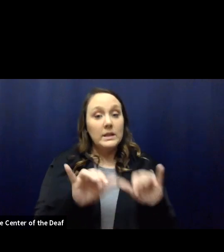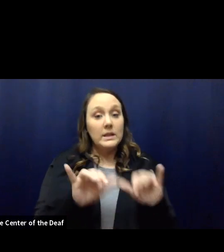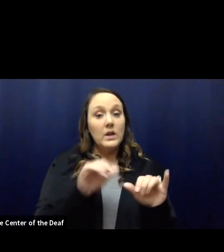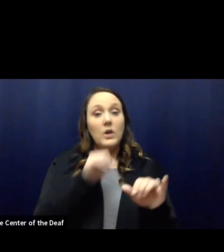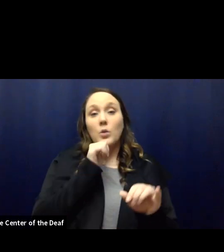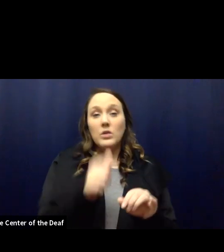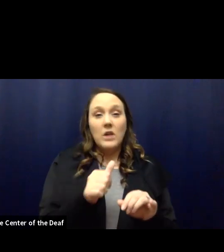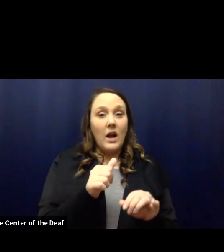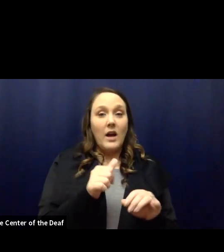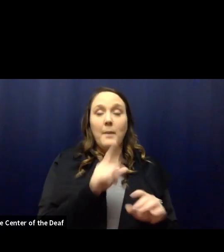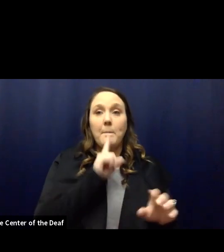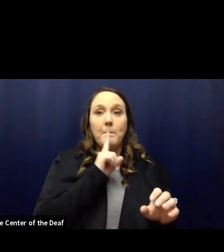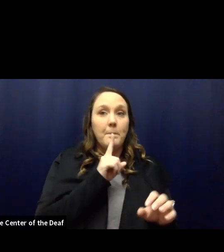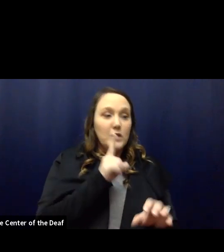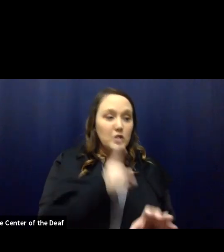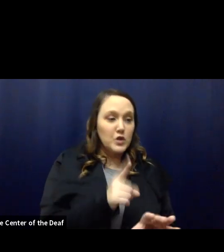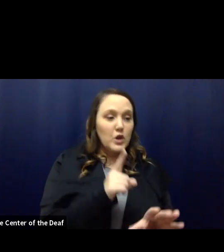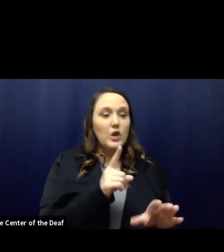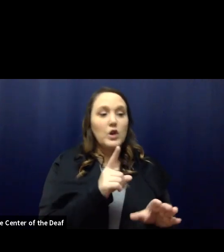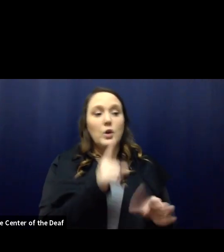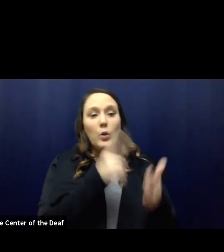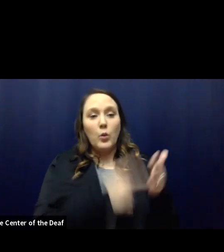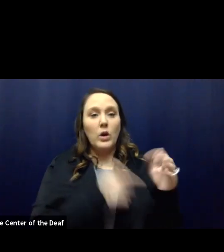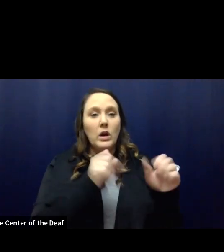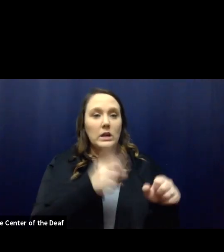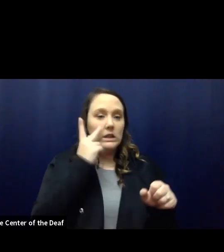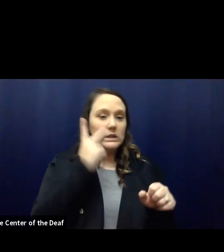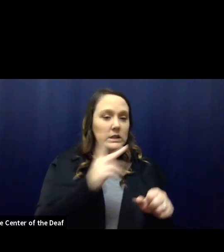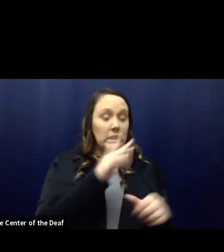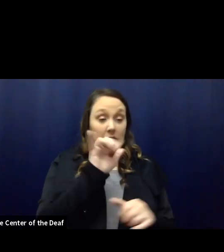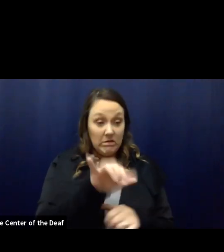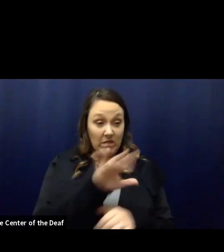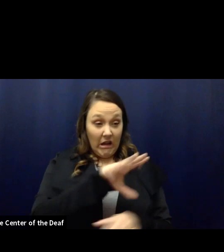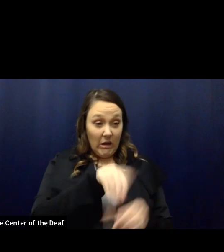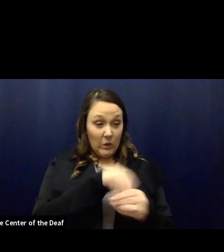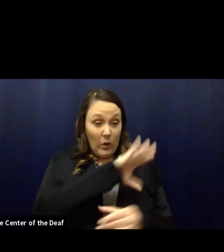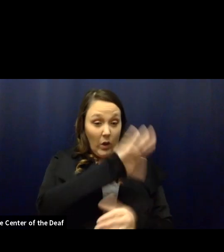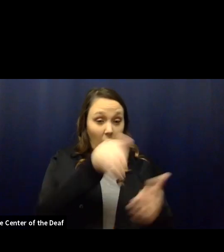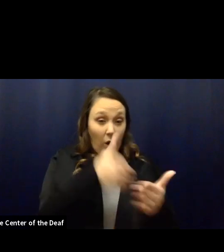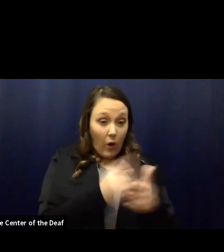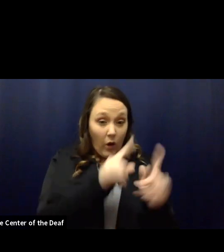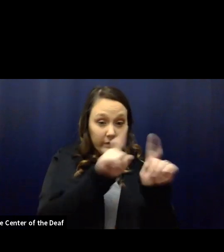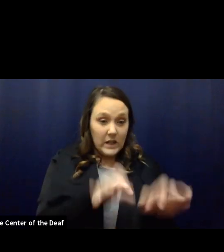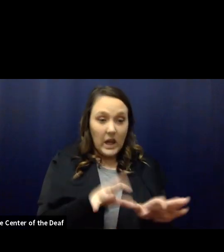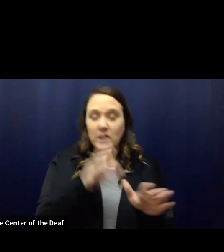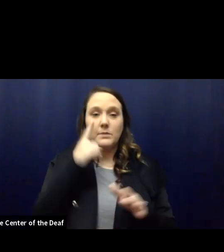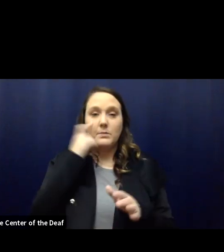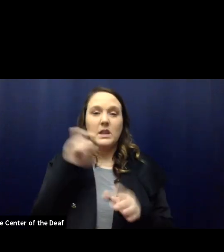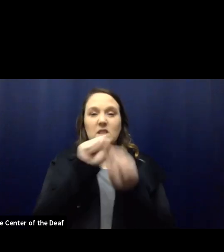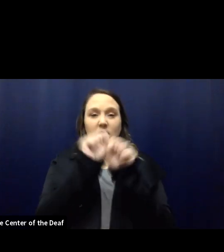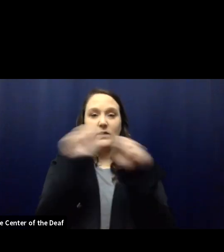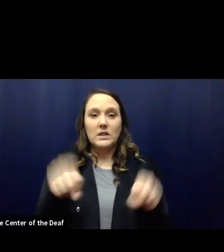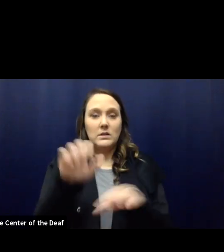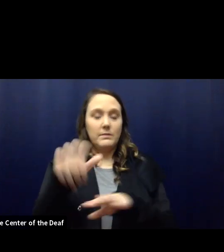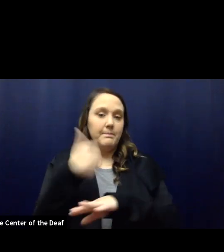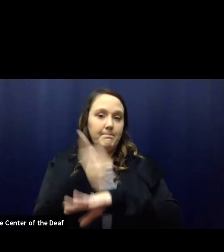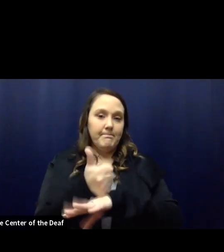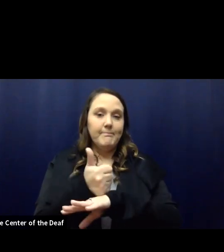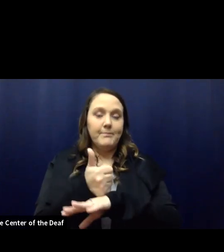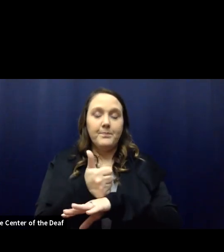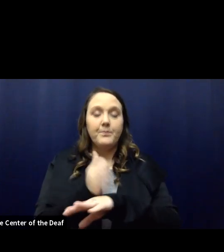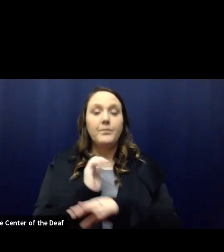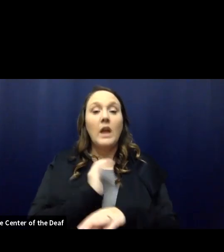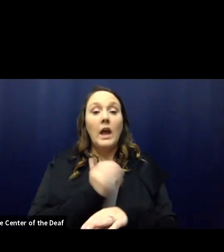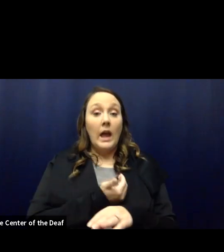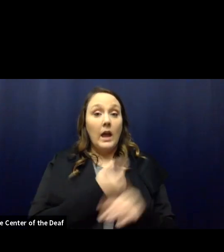of what we can see if that is all of the testing being done for Knox County residents, just the way the system's set up. I can say that our